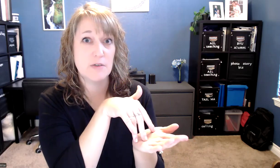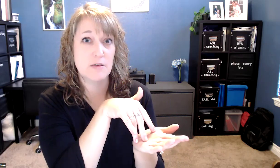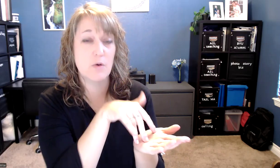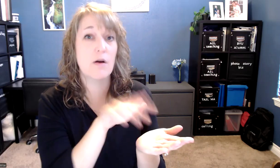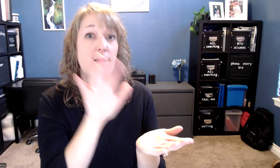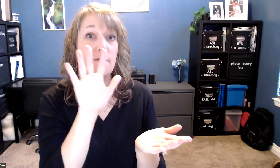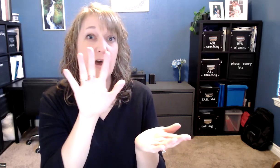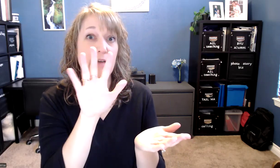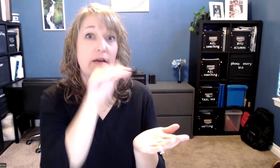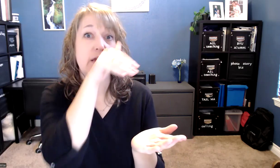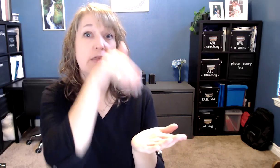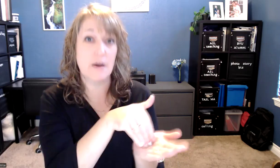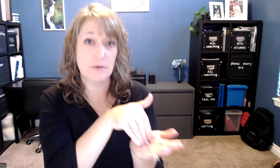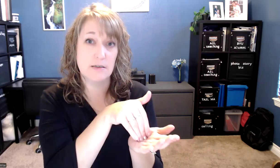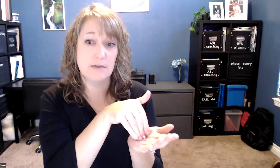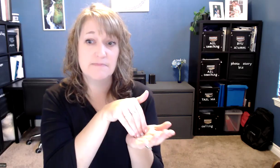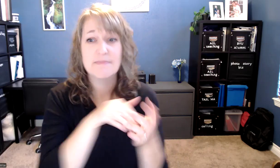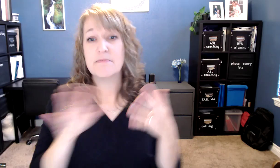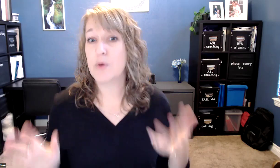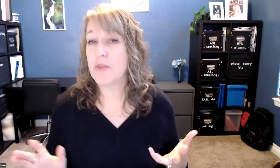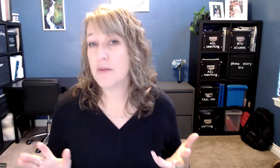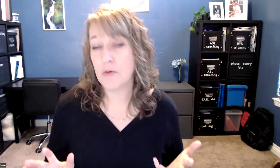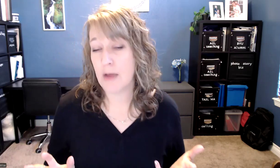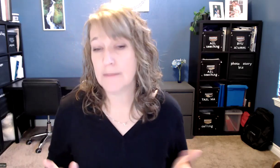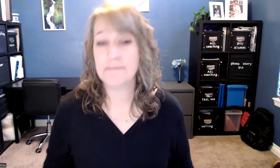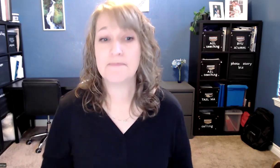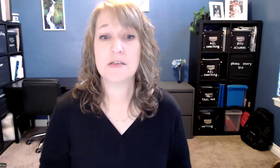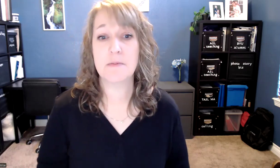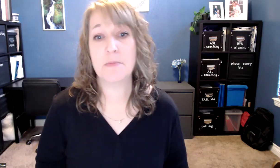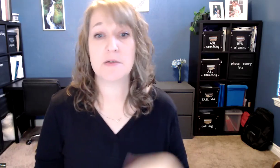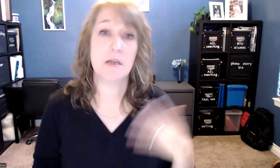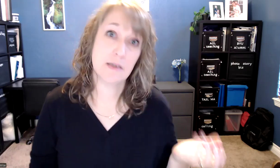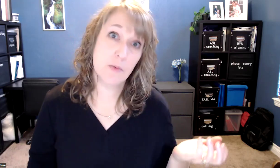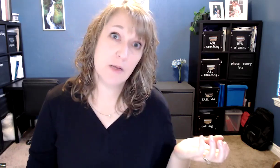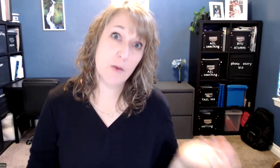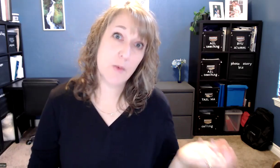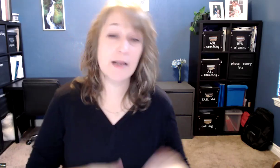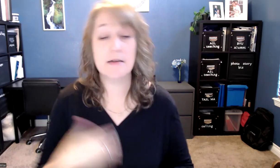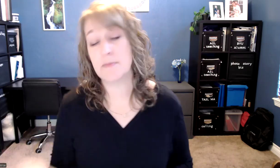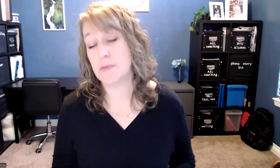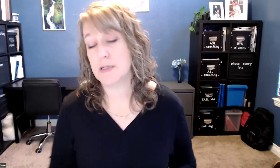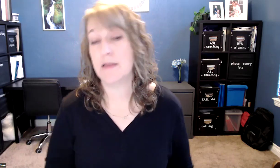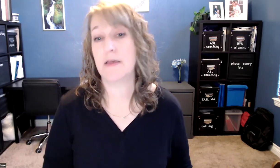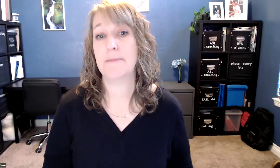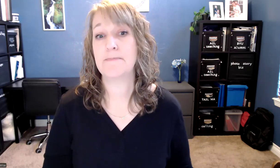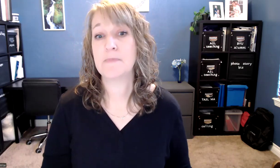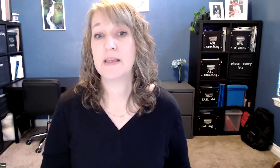5,000, or 5,000. Both of them are right. Some people sign it one way and some people sign it the other way. Okay, so